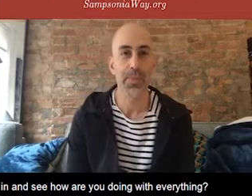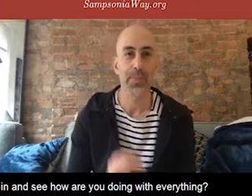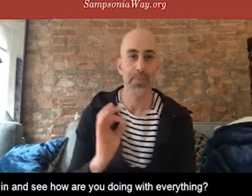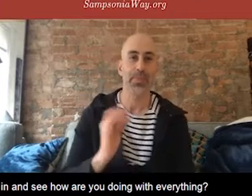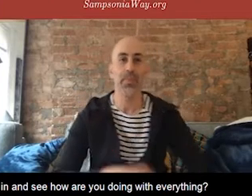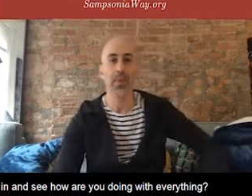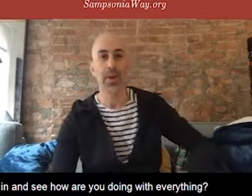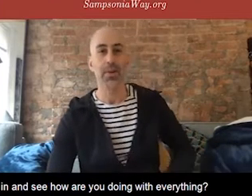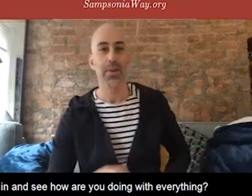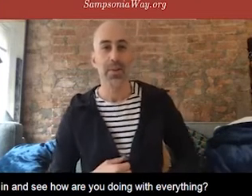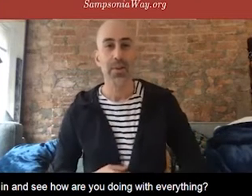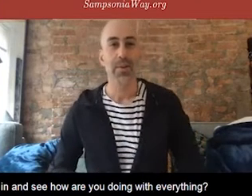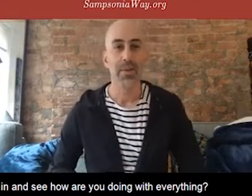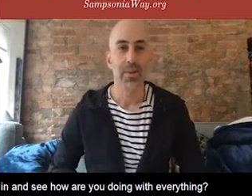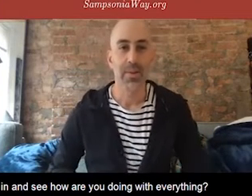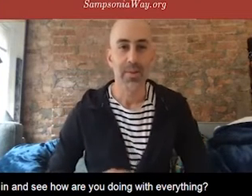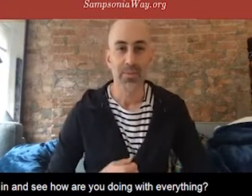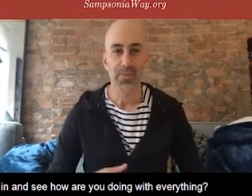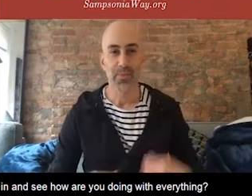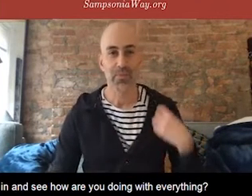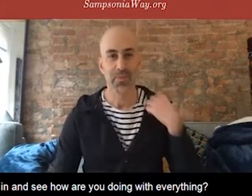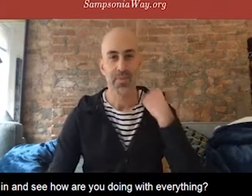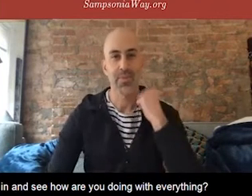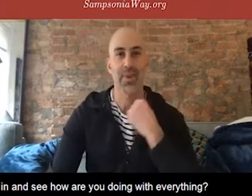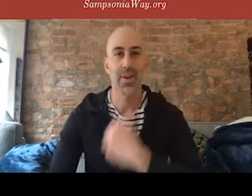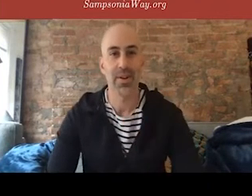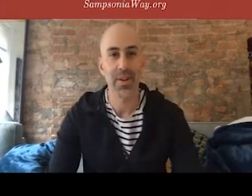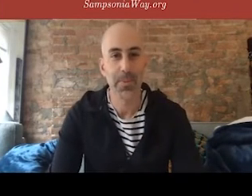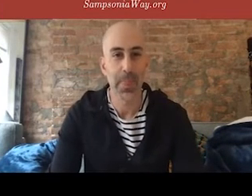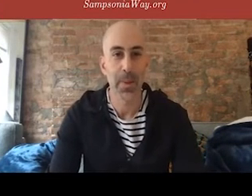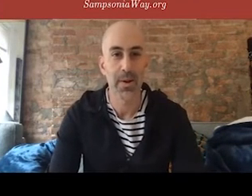want to check in and see how are you doing with everything.